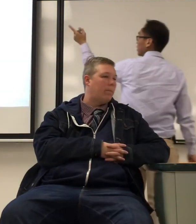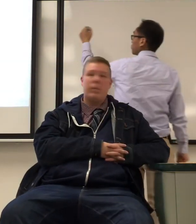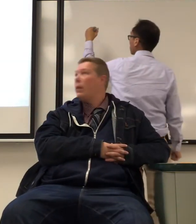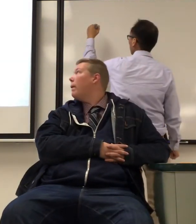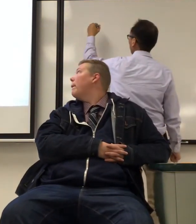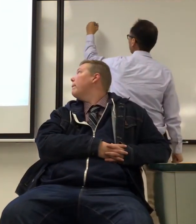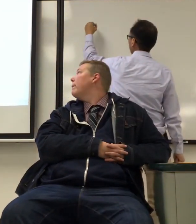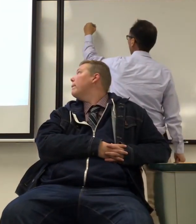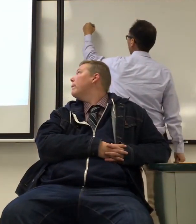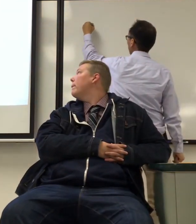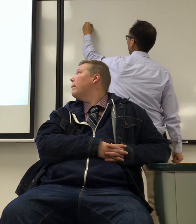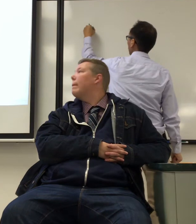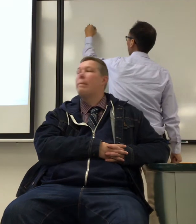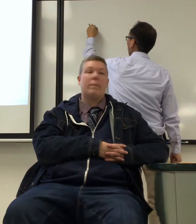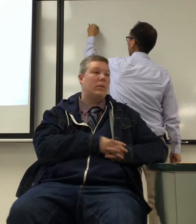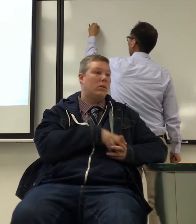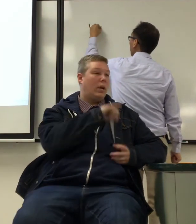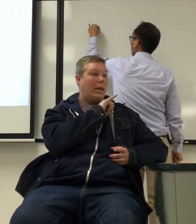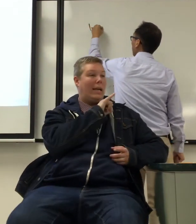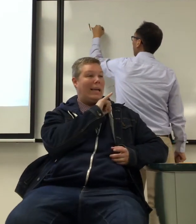We'll do intrinsic on this side.